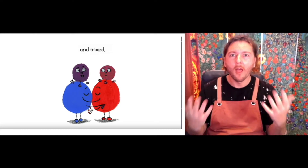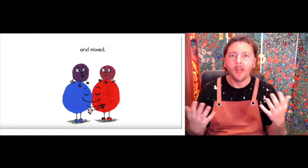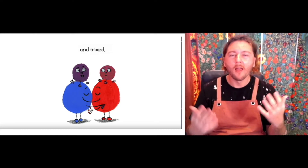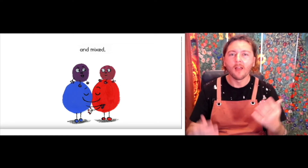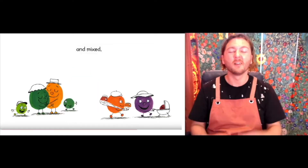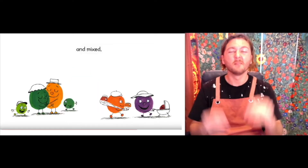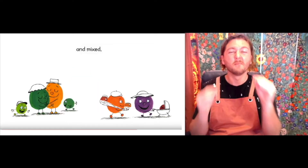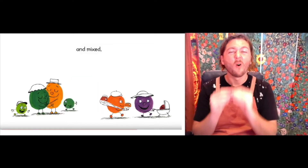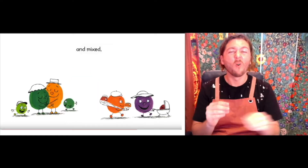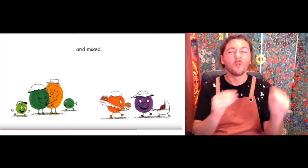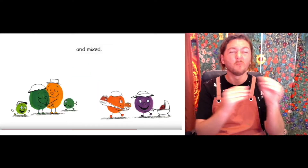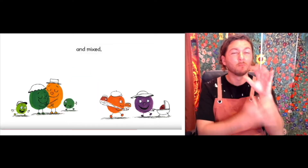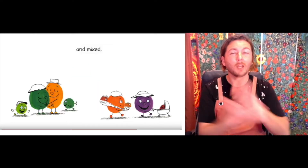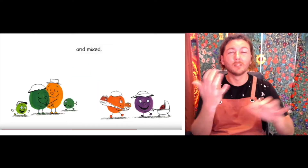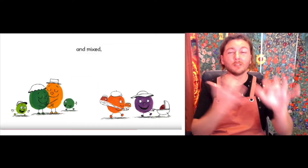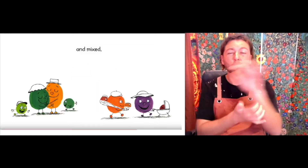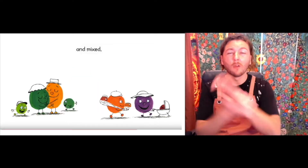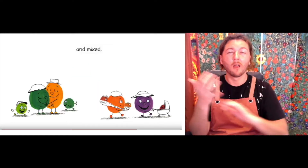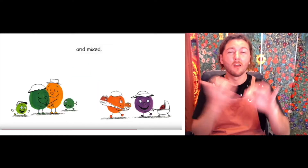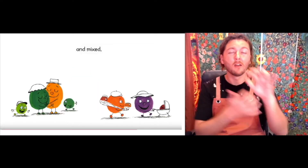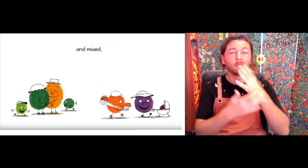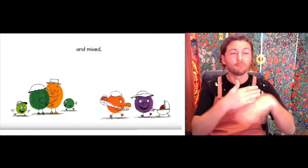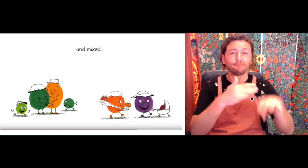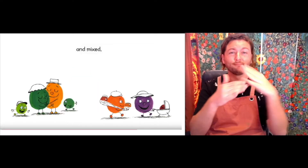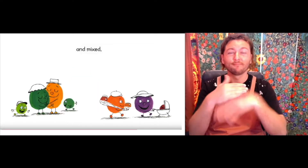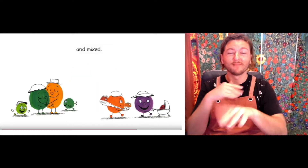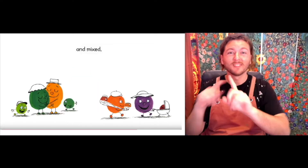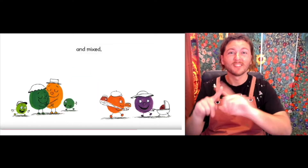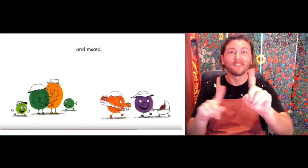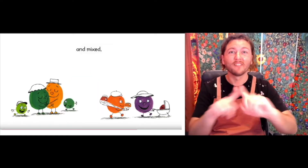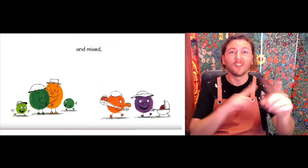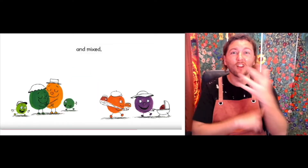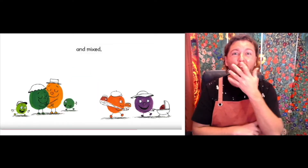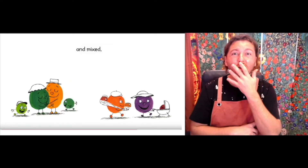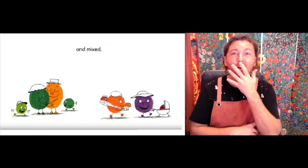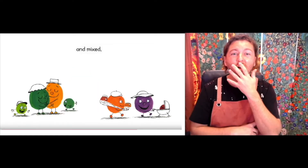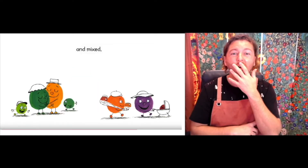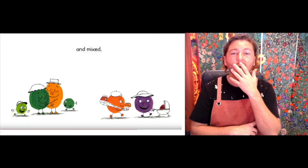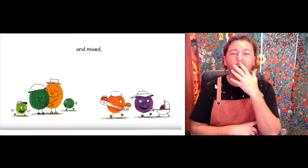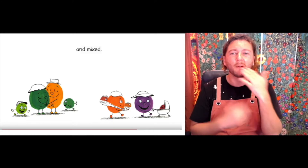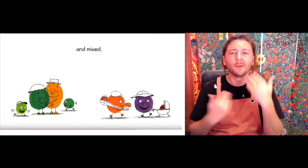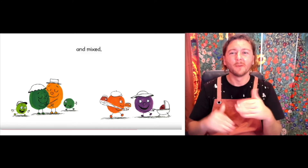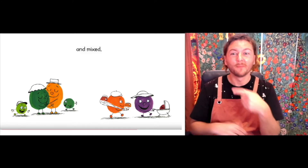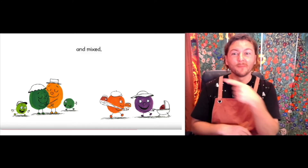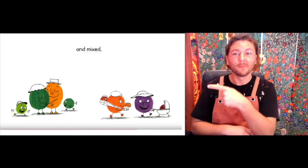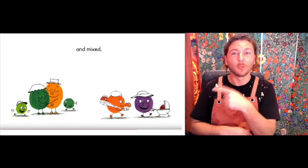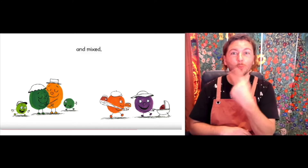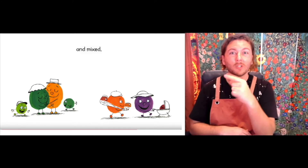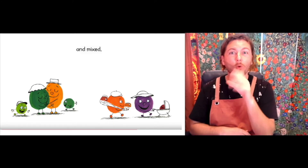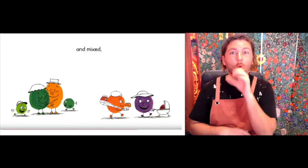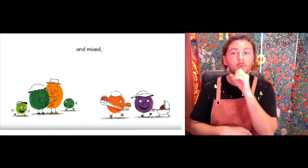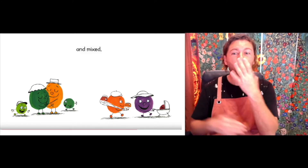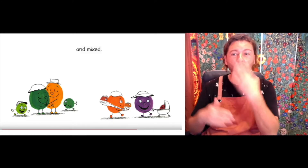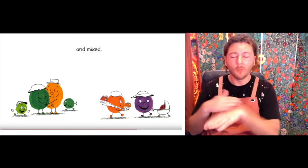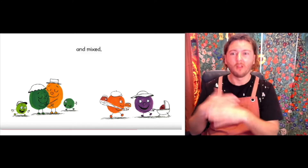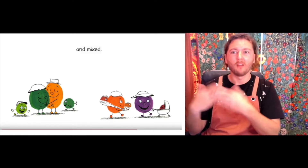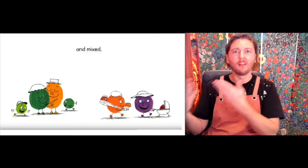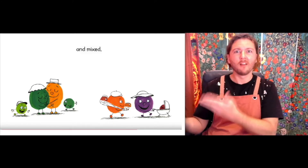lighter. So more and more of these colors mixed. We had a variety of different color babies being born. So we had green